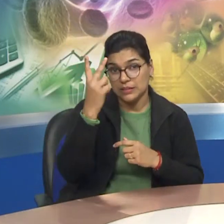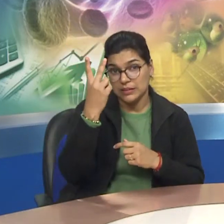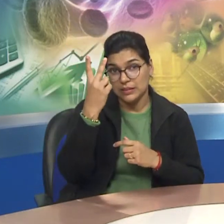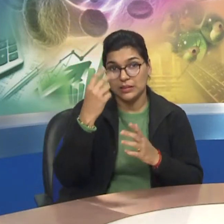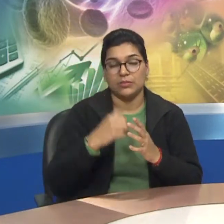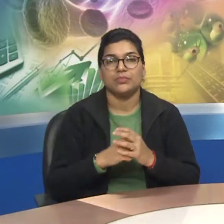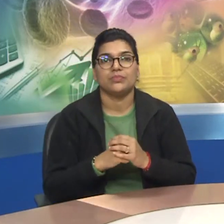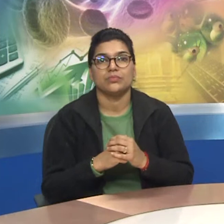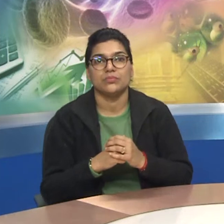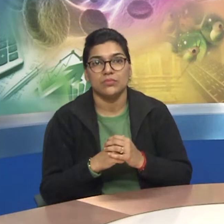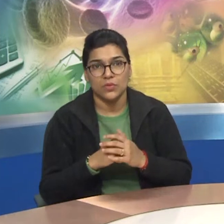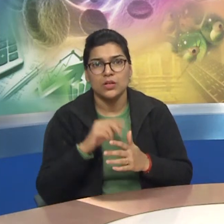Second word,